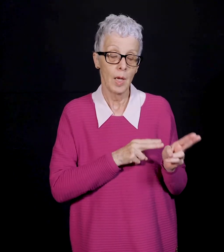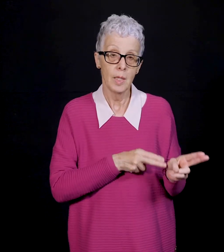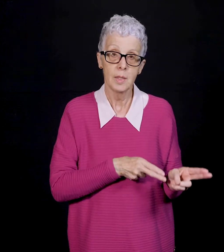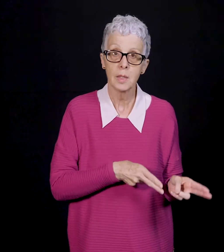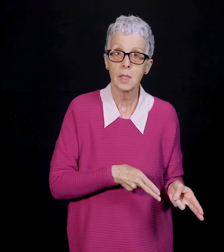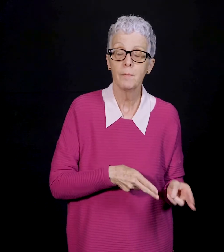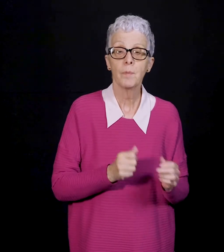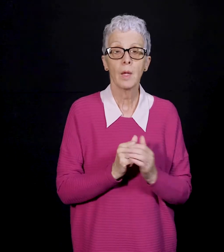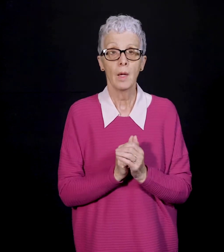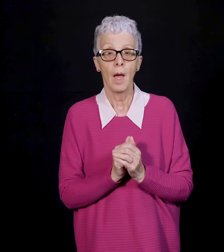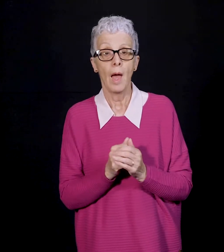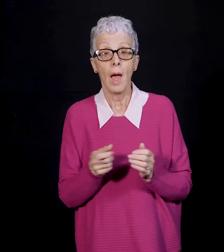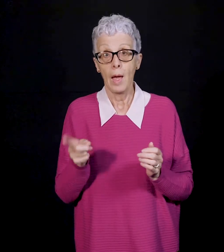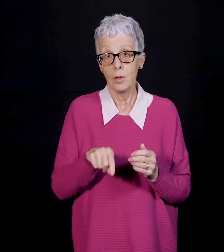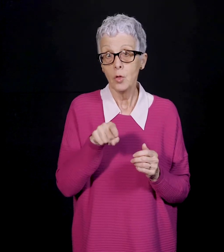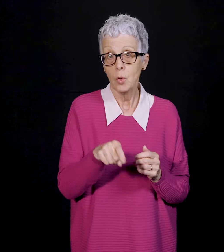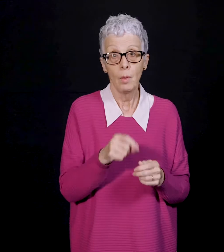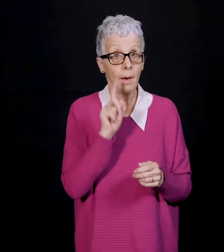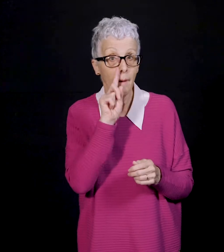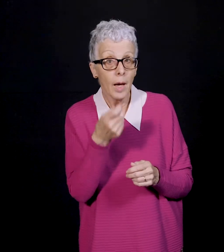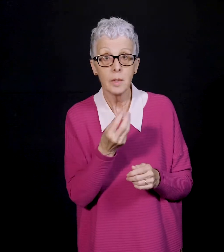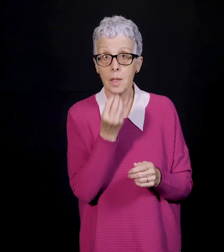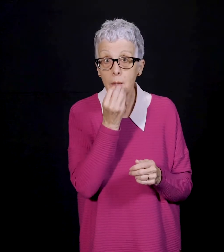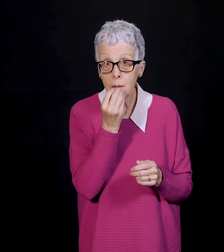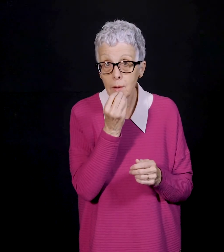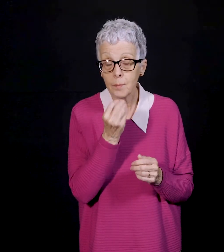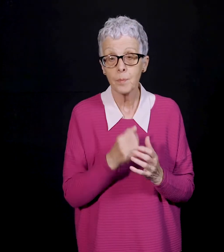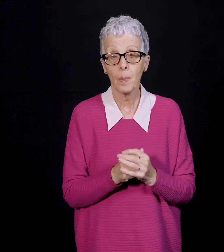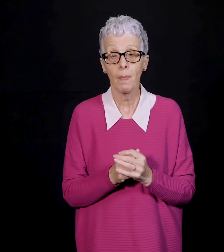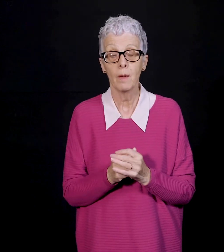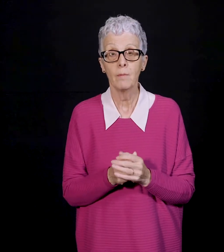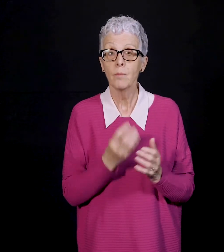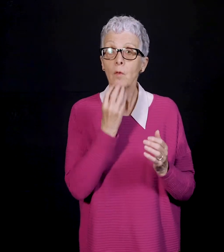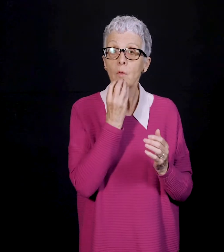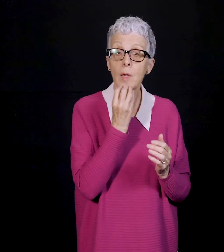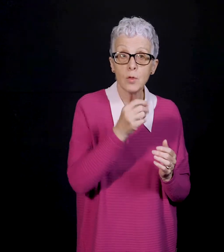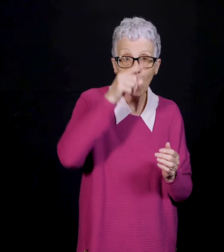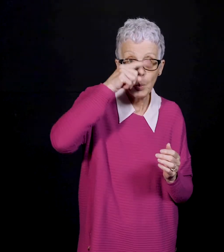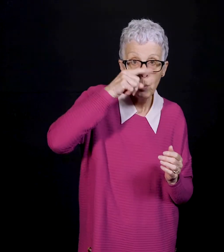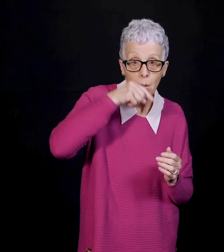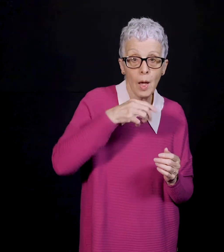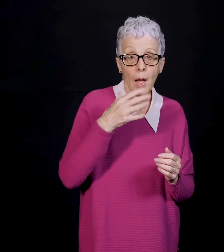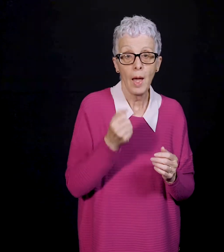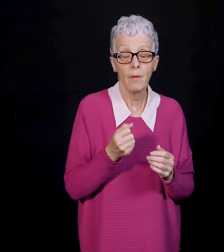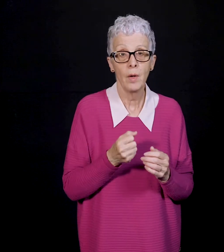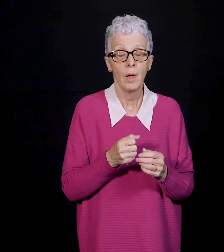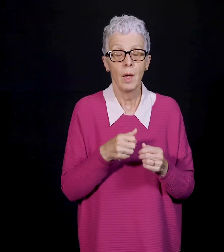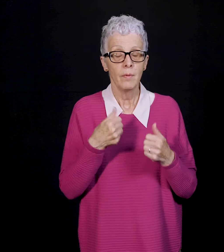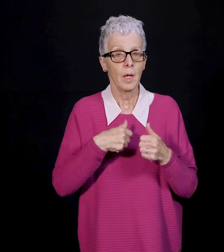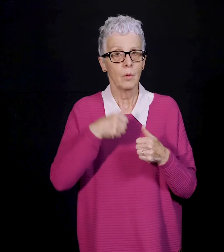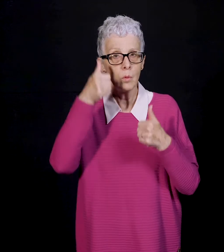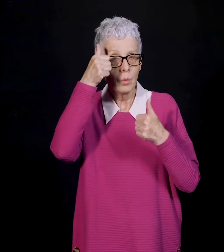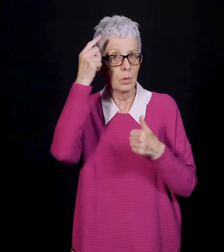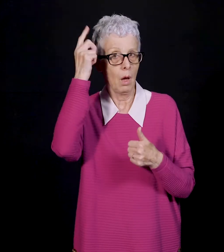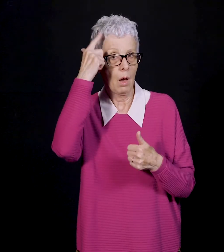deny yourselves. It is a lasting ordinance." See, for Israel, as I say, they had such a graphic picture